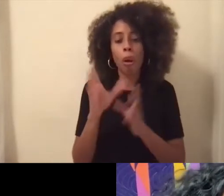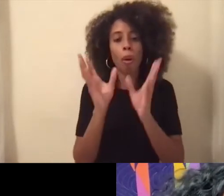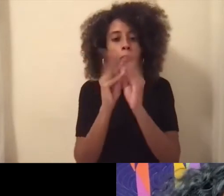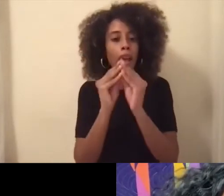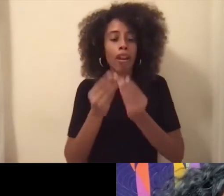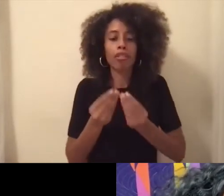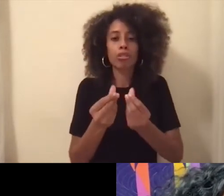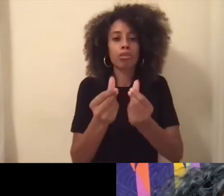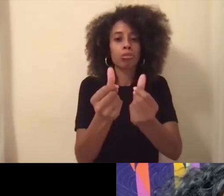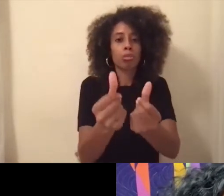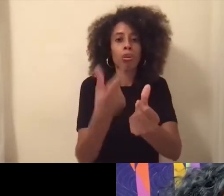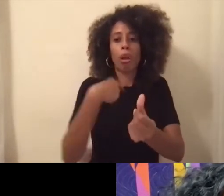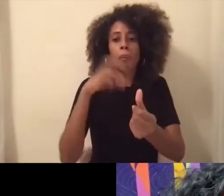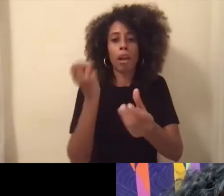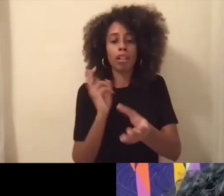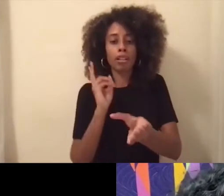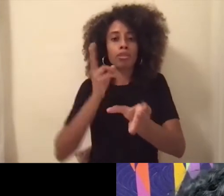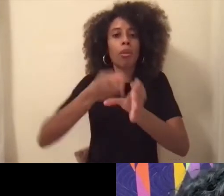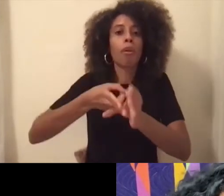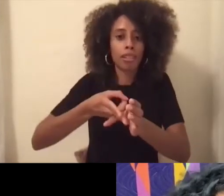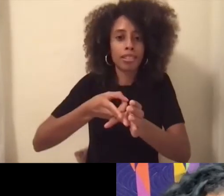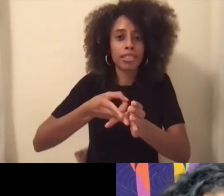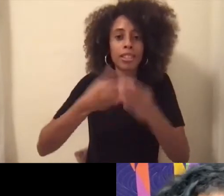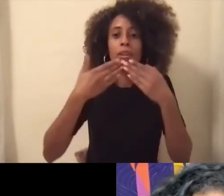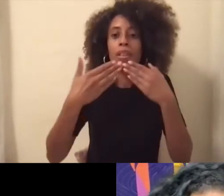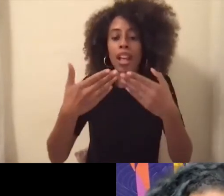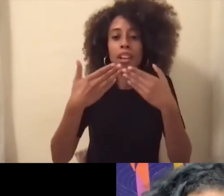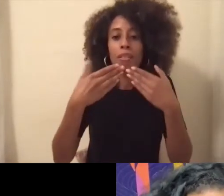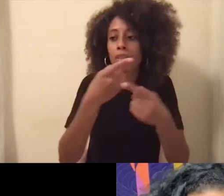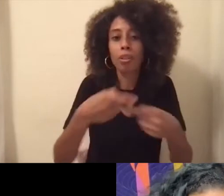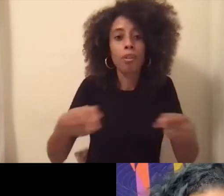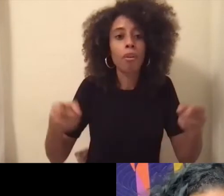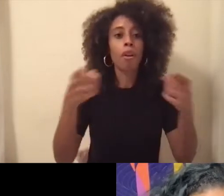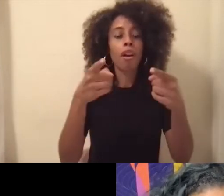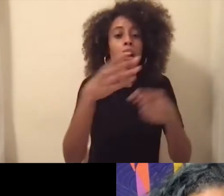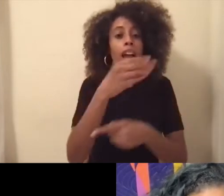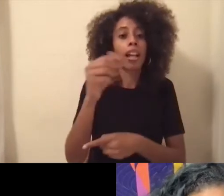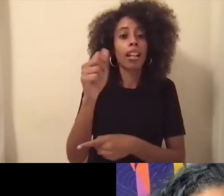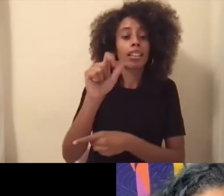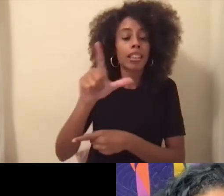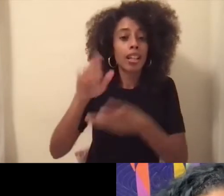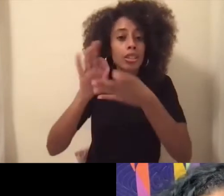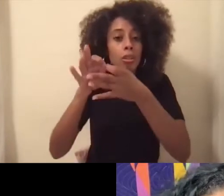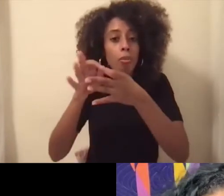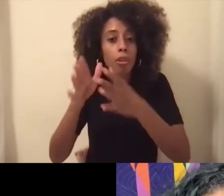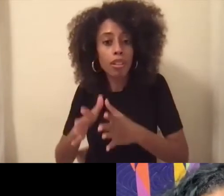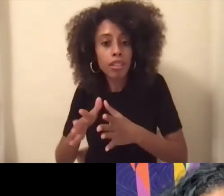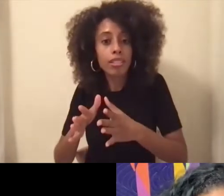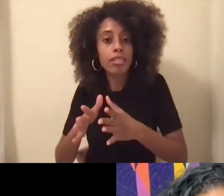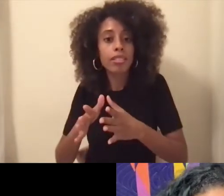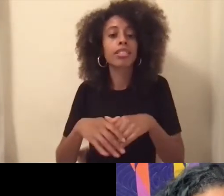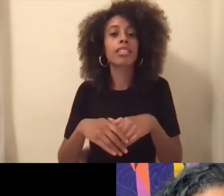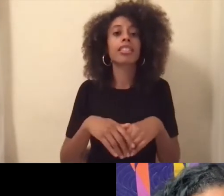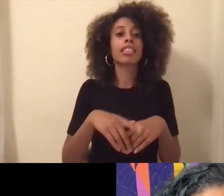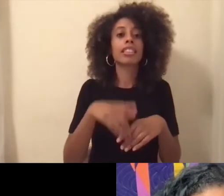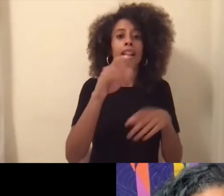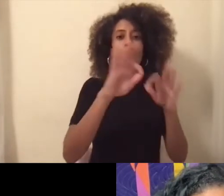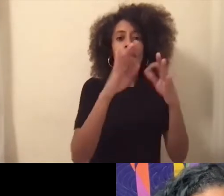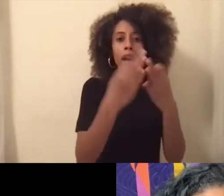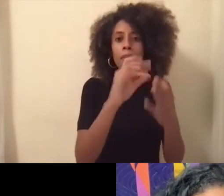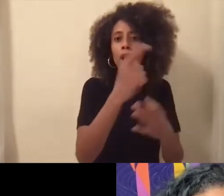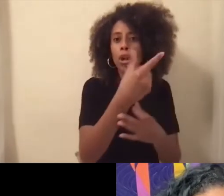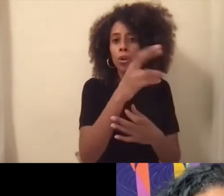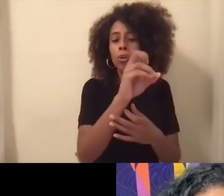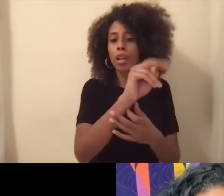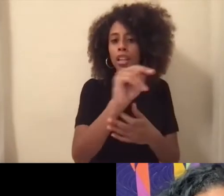much gratitude to you all, and of course the ASL interpreters. To the Green family, you all are